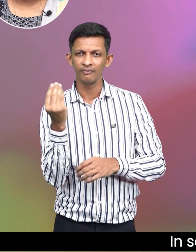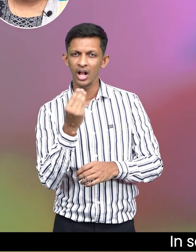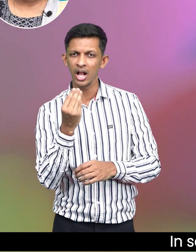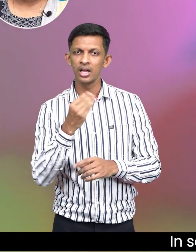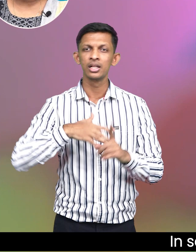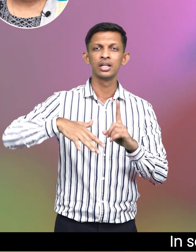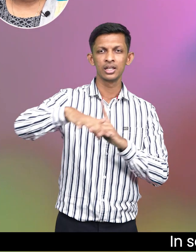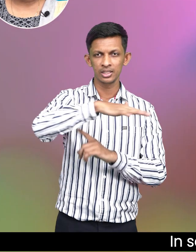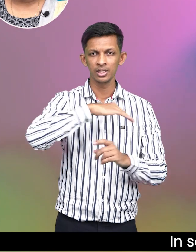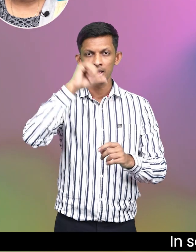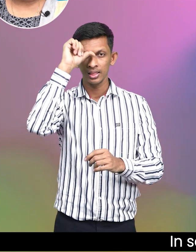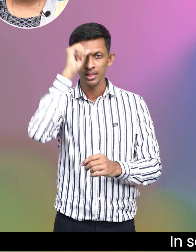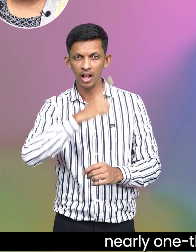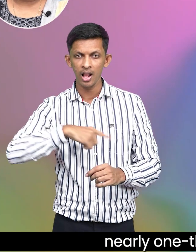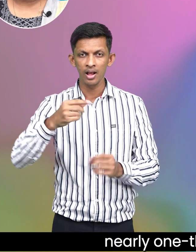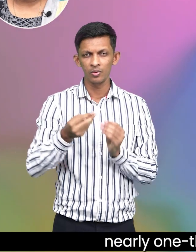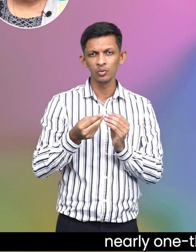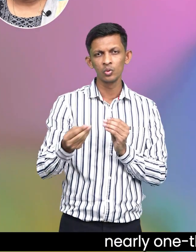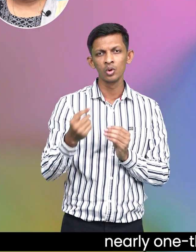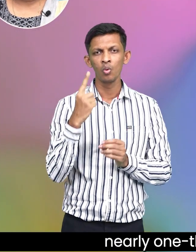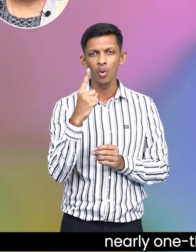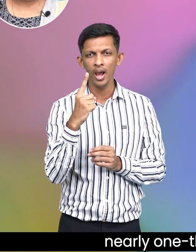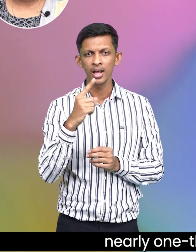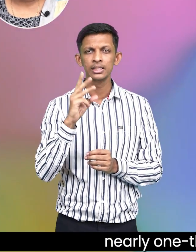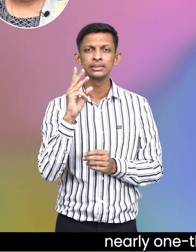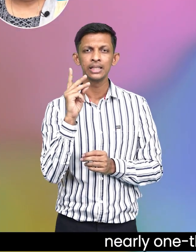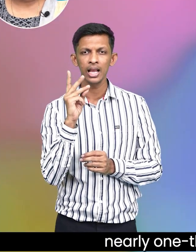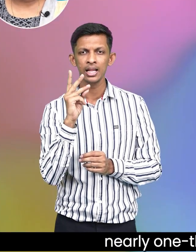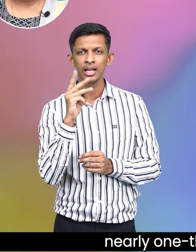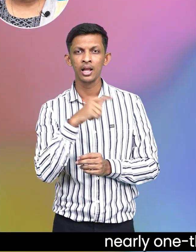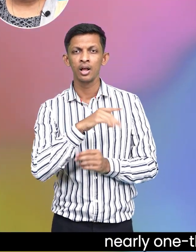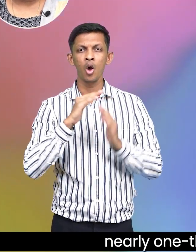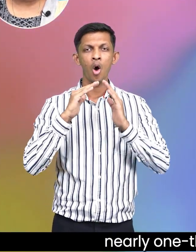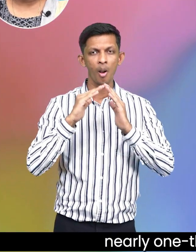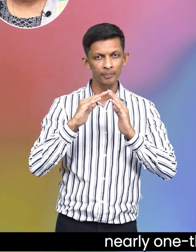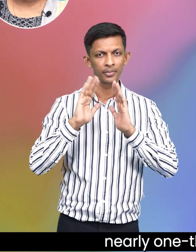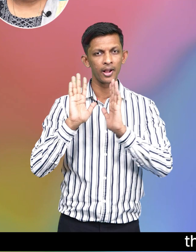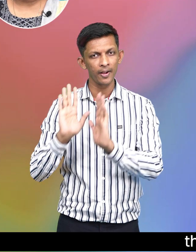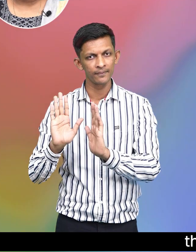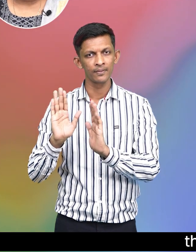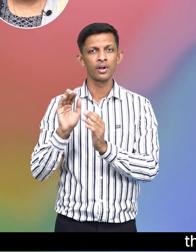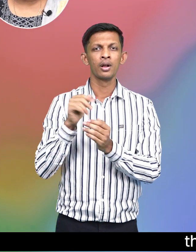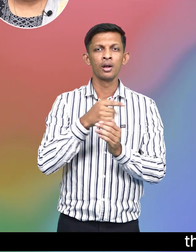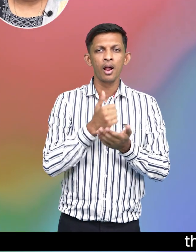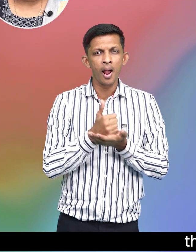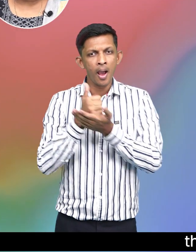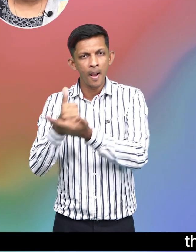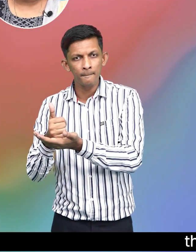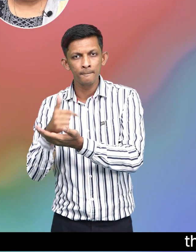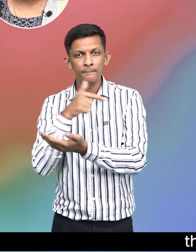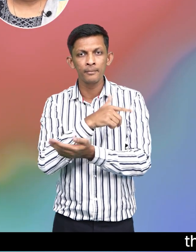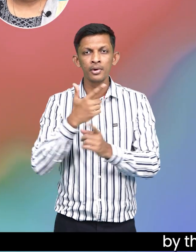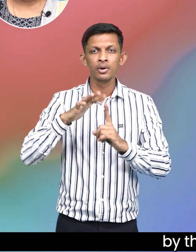In some regions of India, nearly one-third of households depend on the